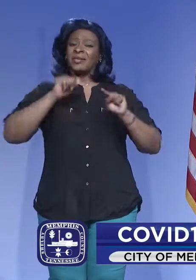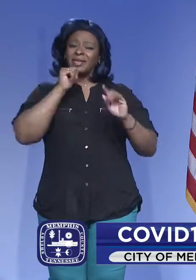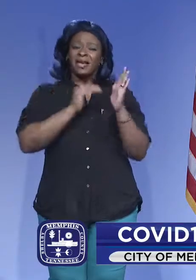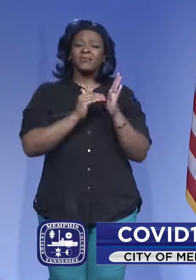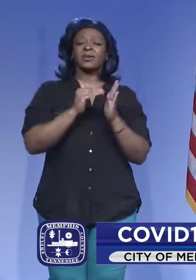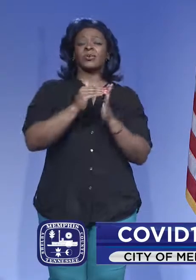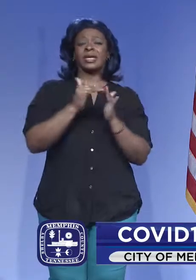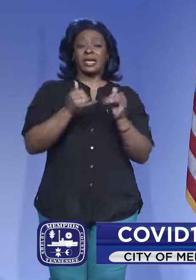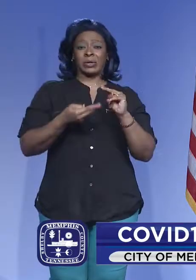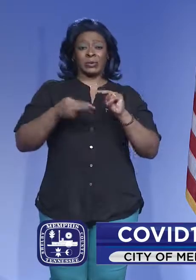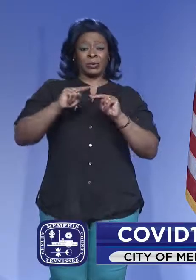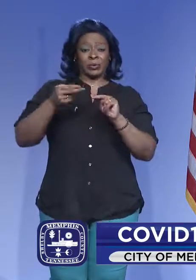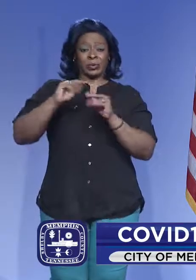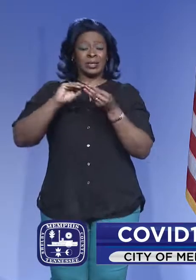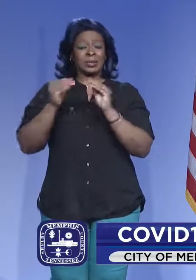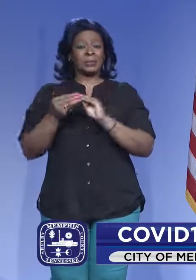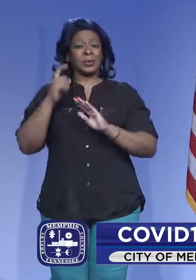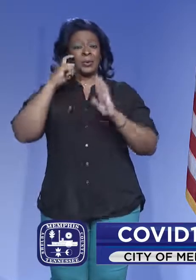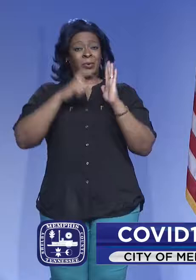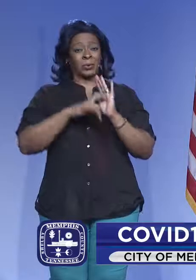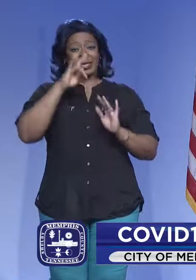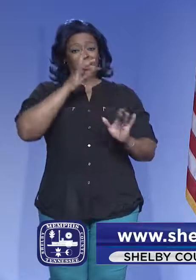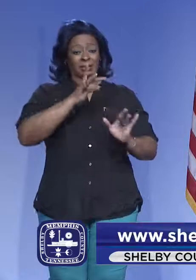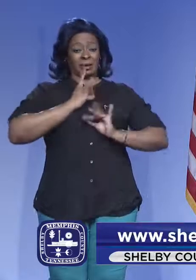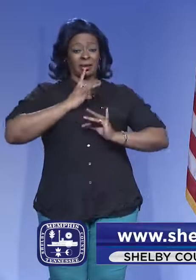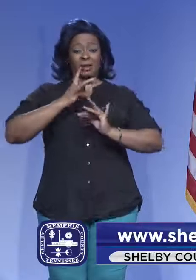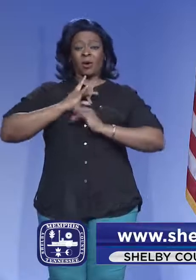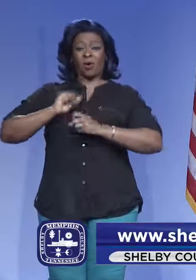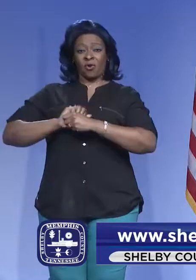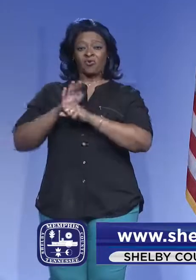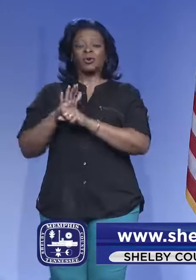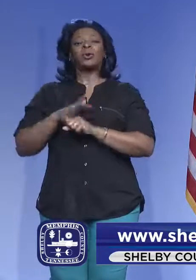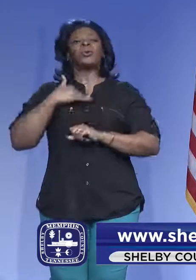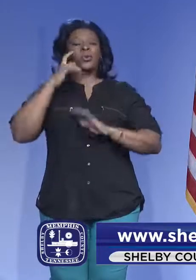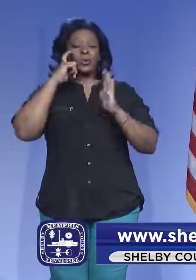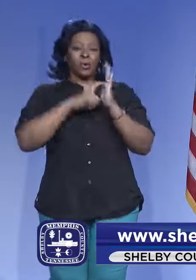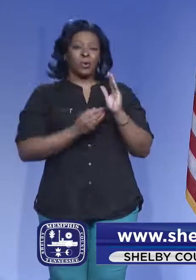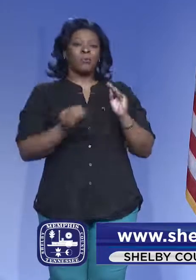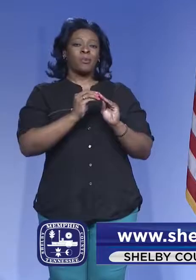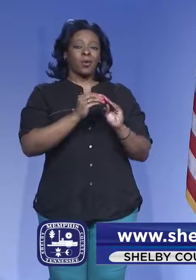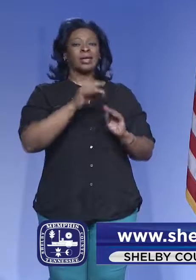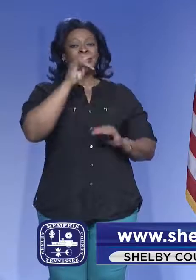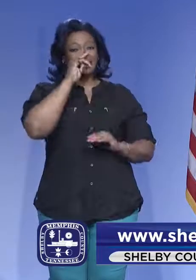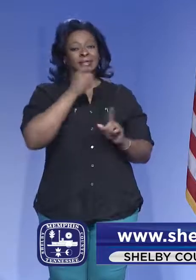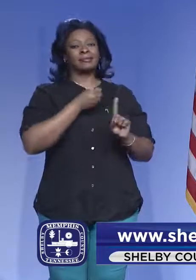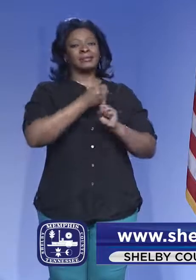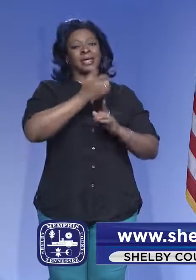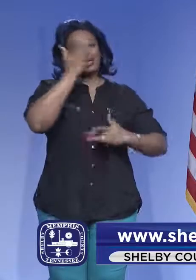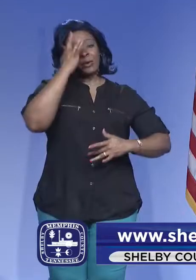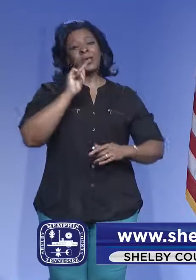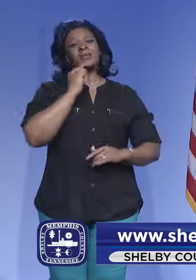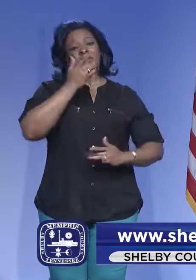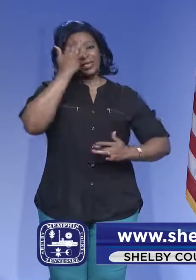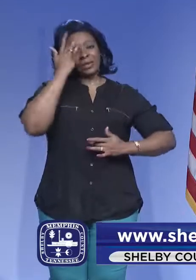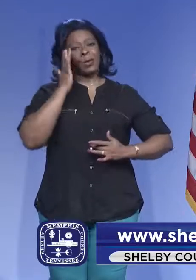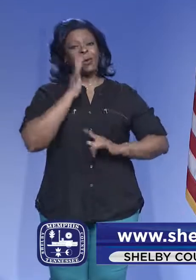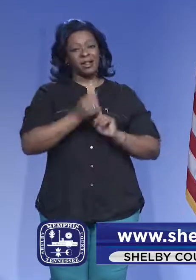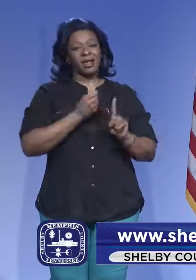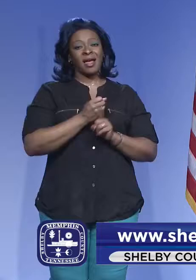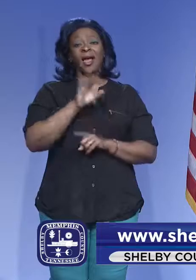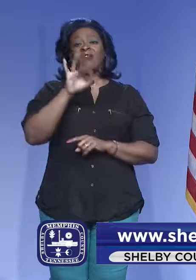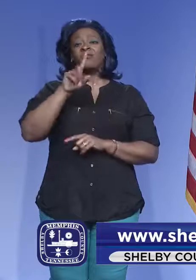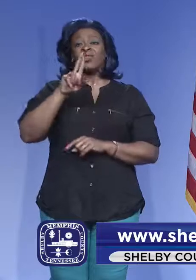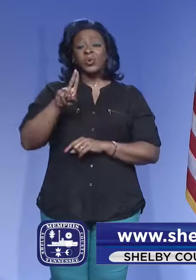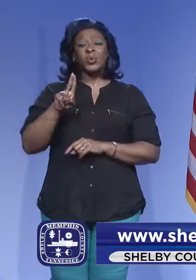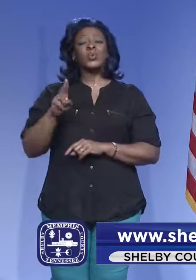the increasing numbers we're seeing in kids, we're going to see an increase in the kids that are sick or critically sick. Influenza, for